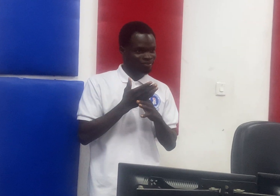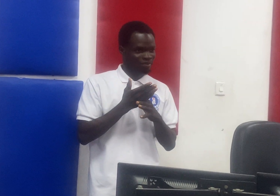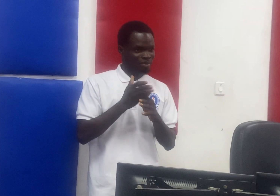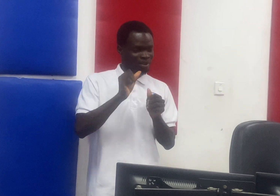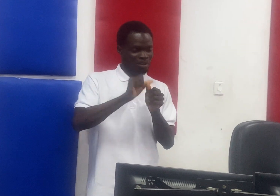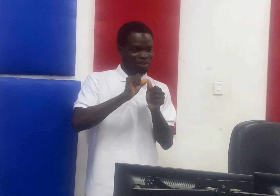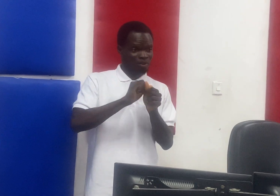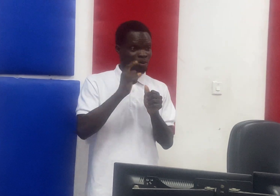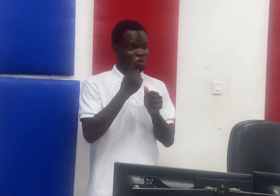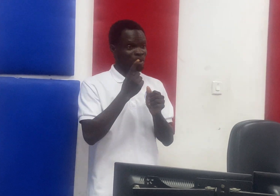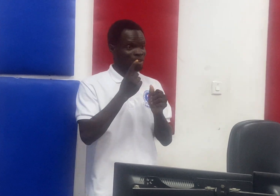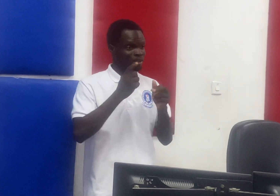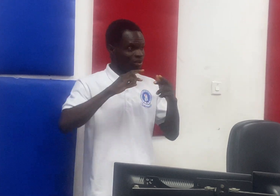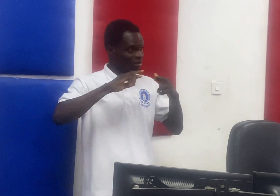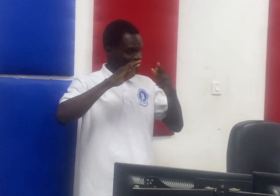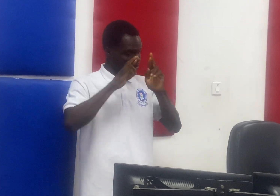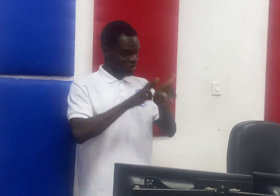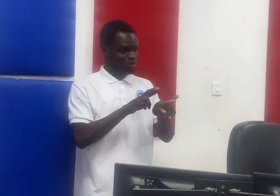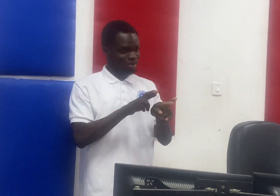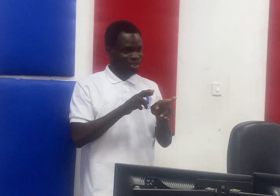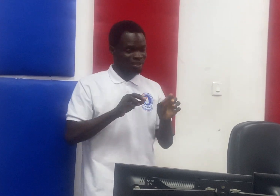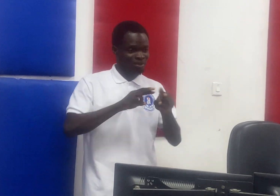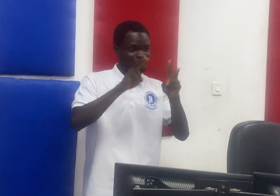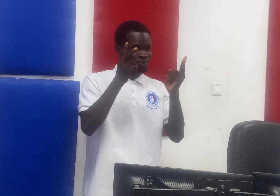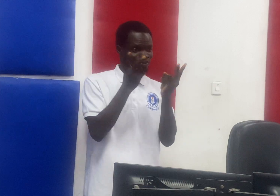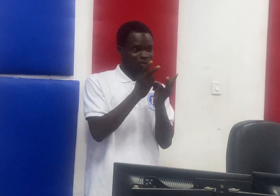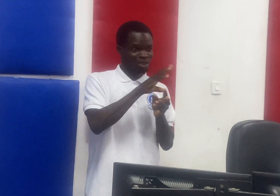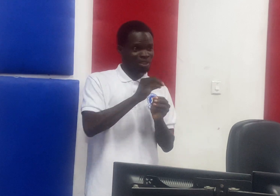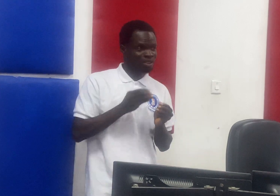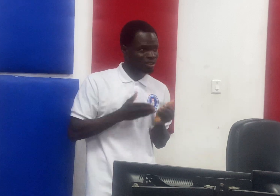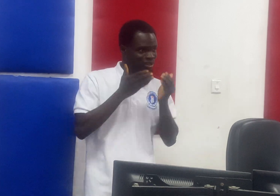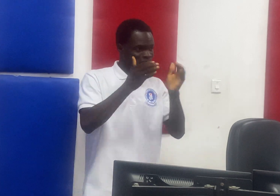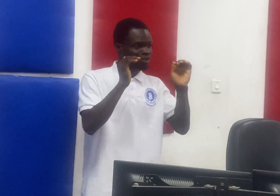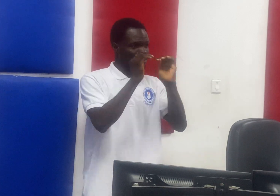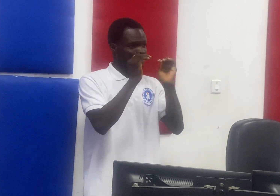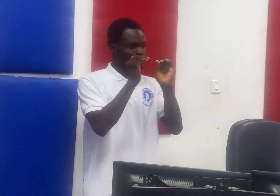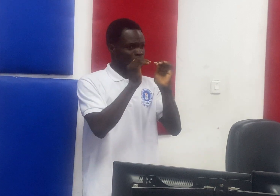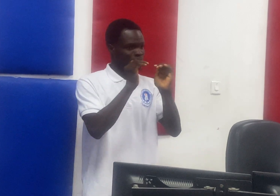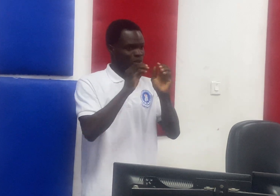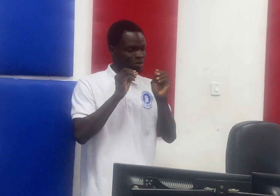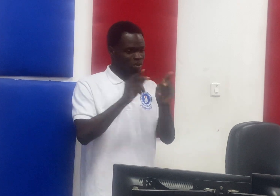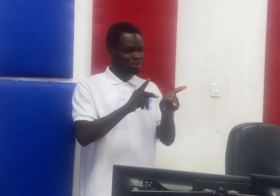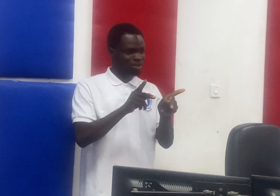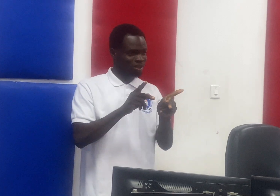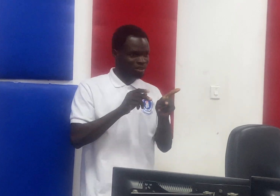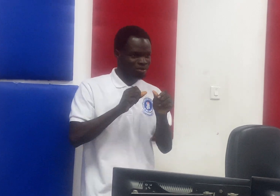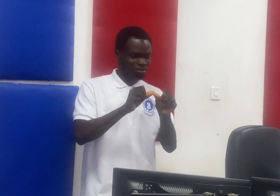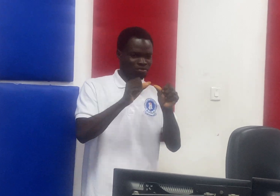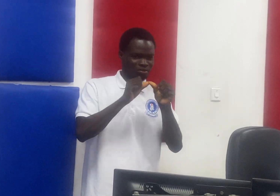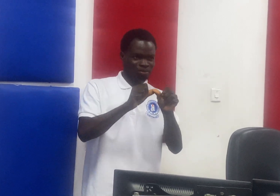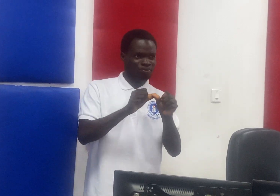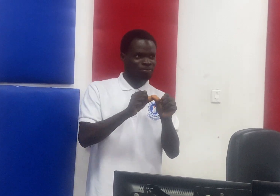respected, valued, and given the equal opportunity to thrive. Let us therefore